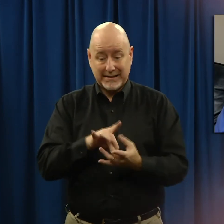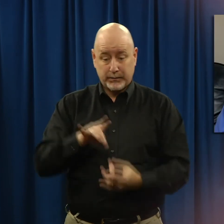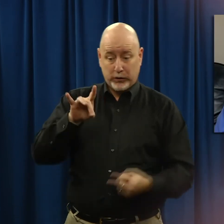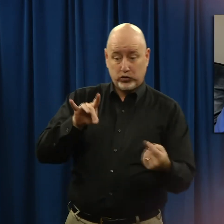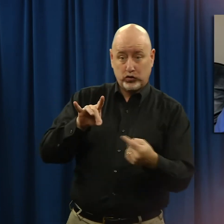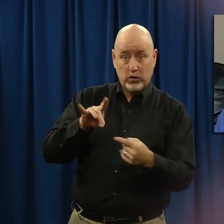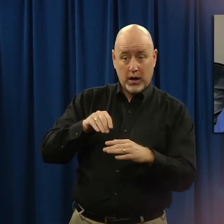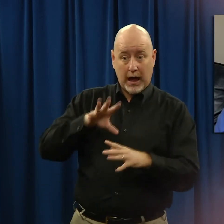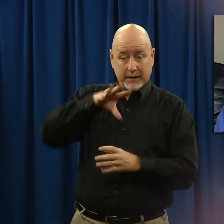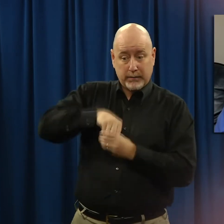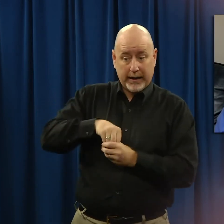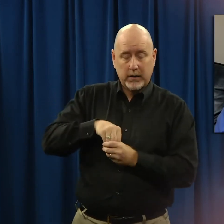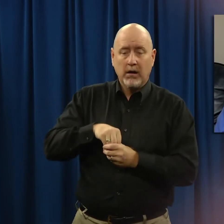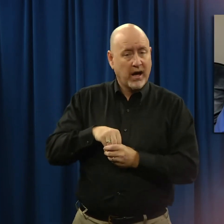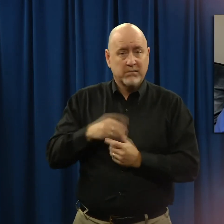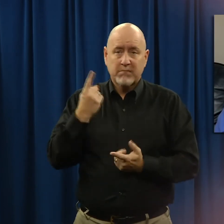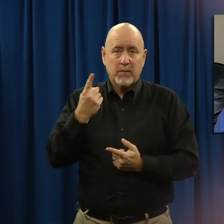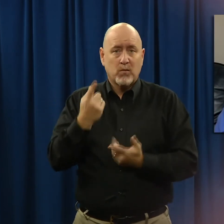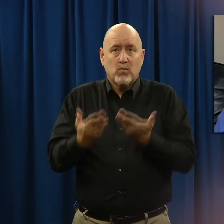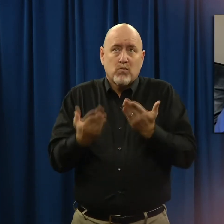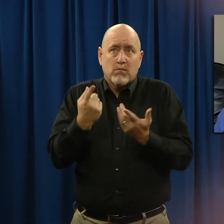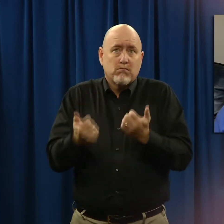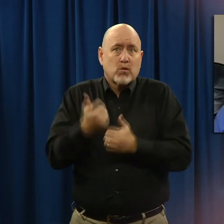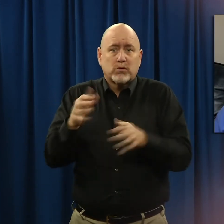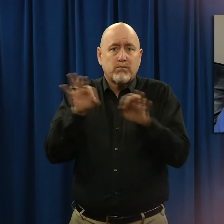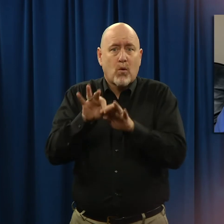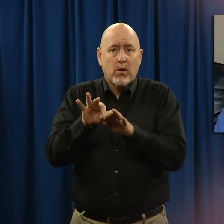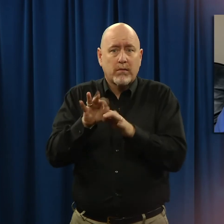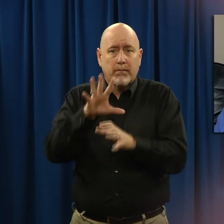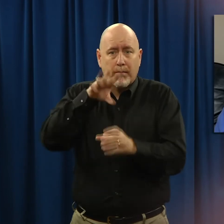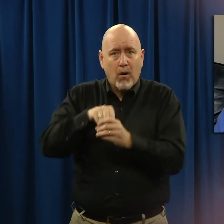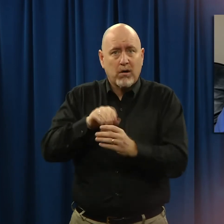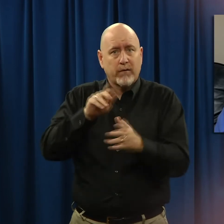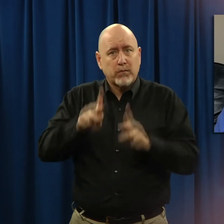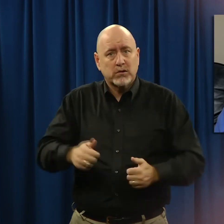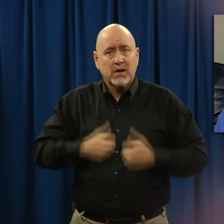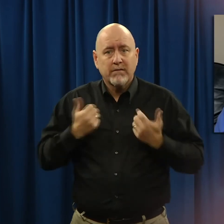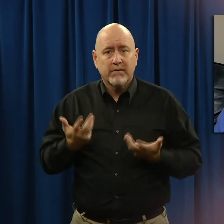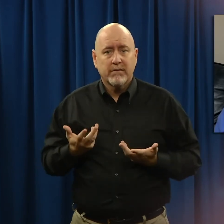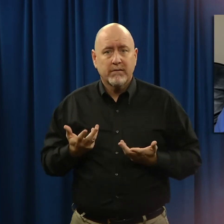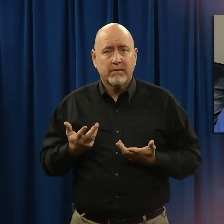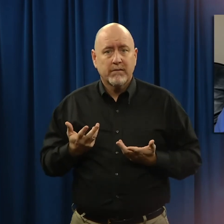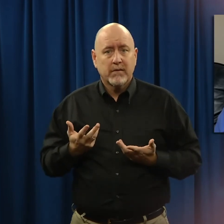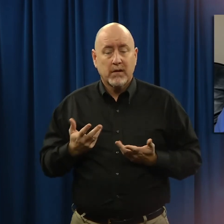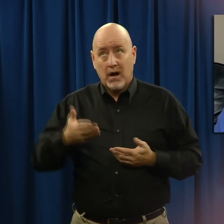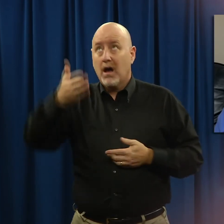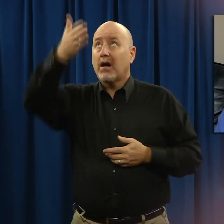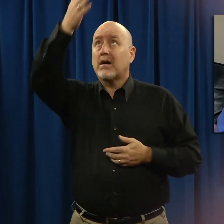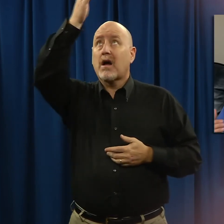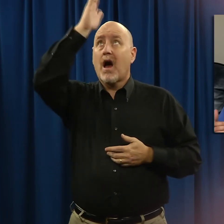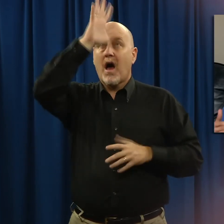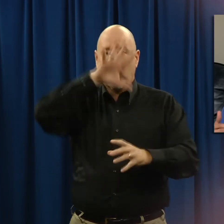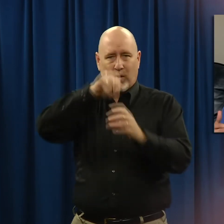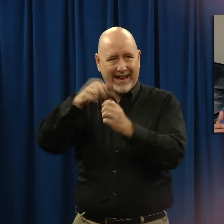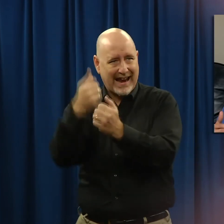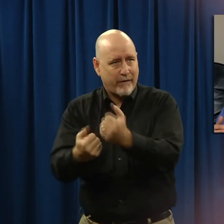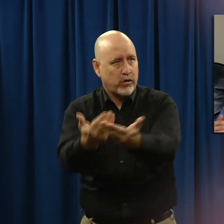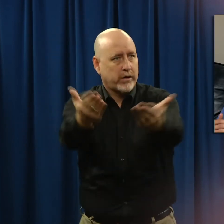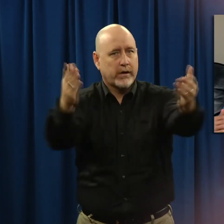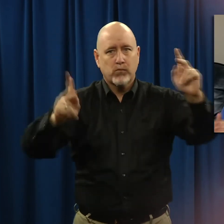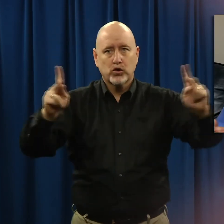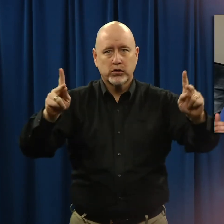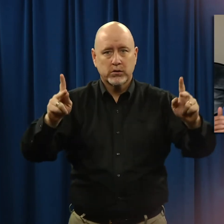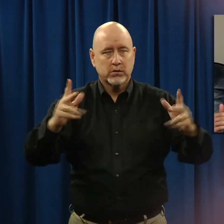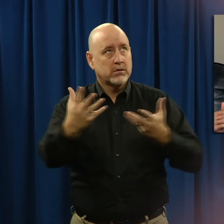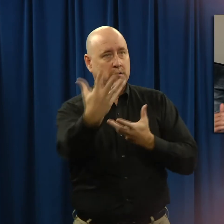is one of the most important aspects of any person's existence. You see, God has placed within each one of us